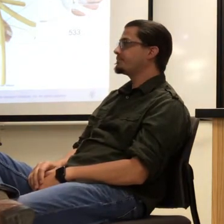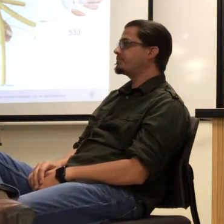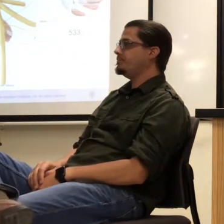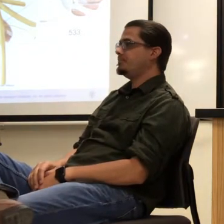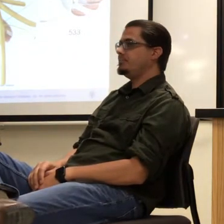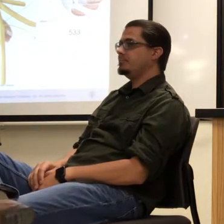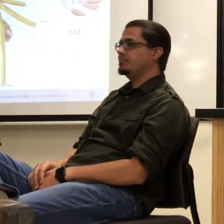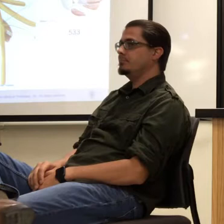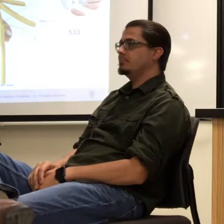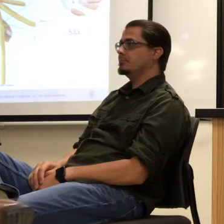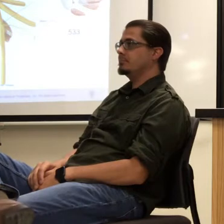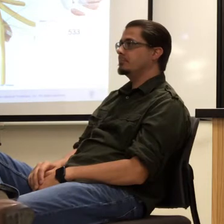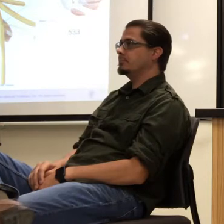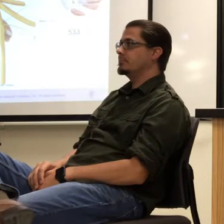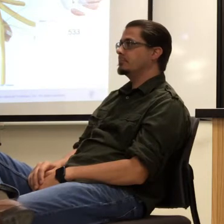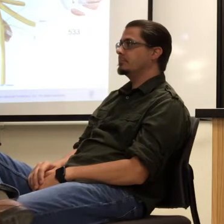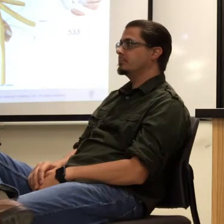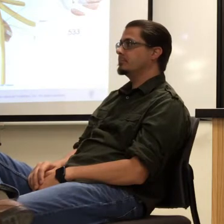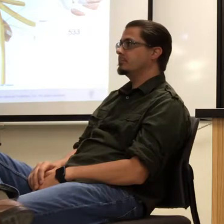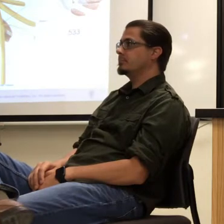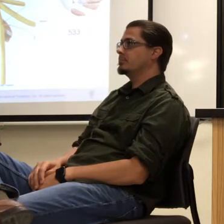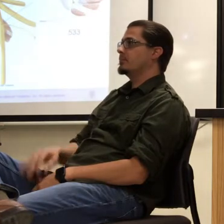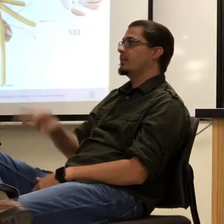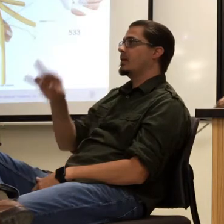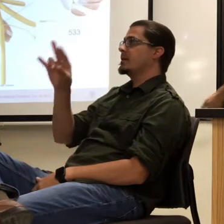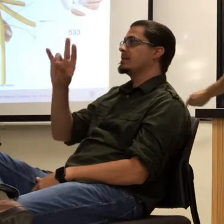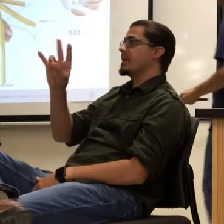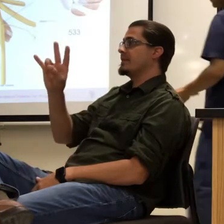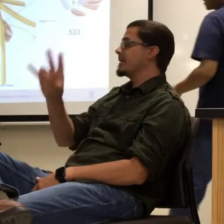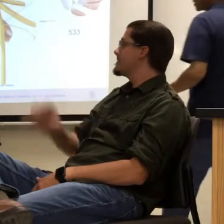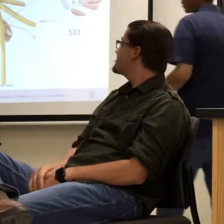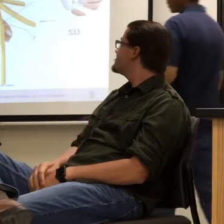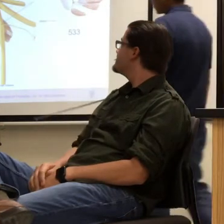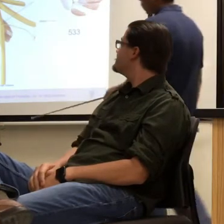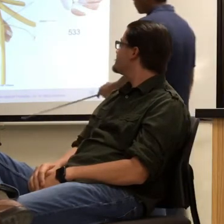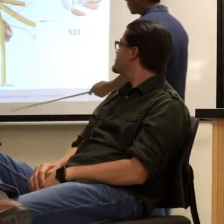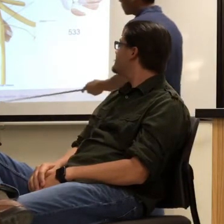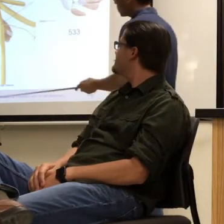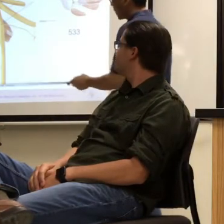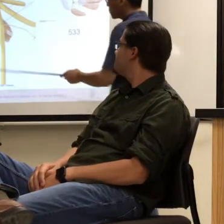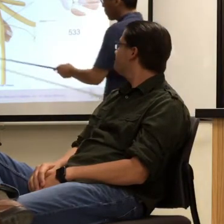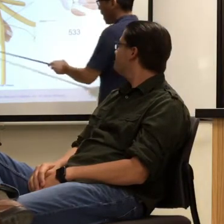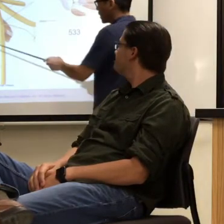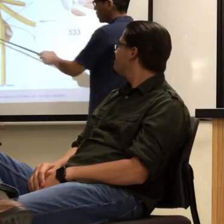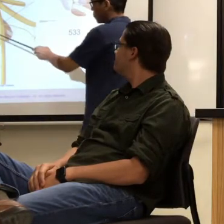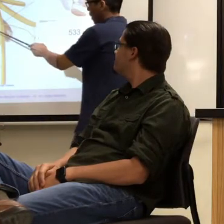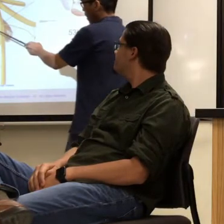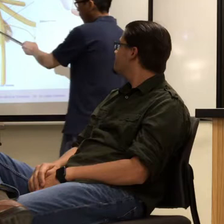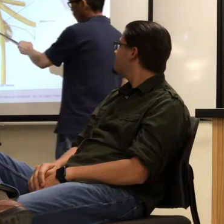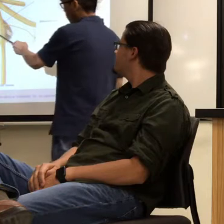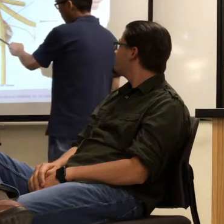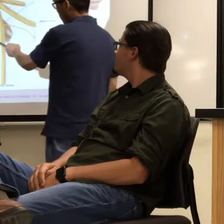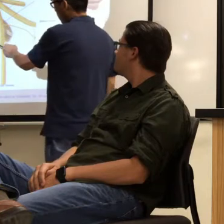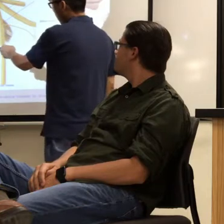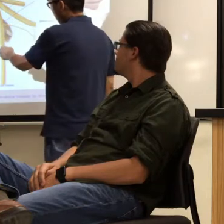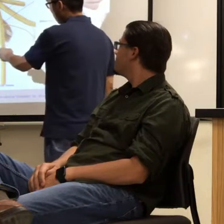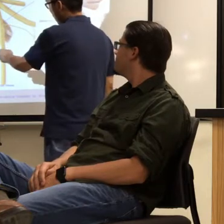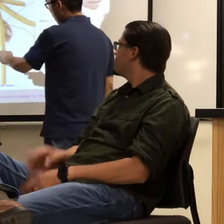All right, so let's follow 7 there. It's going to go through this special passageway